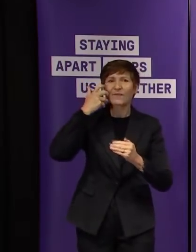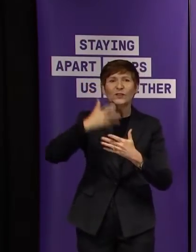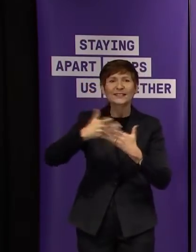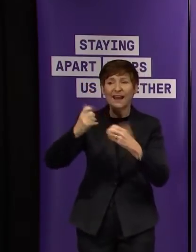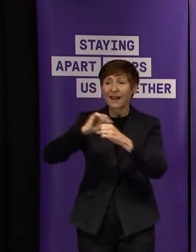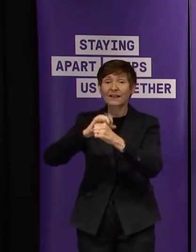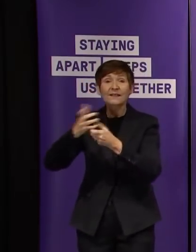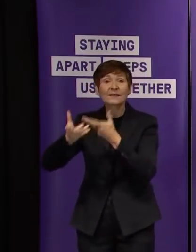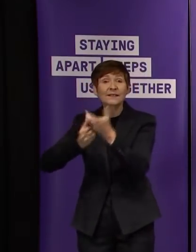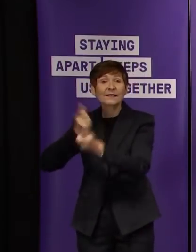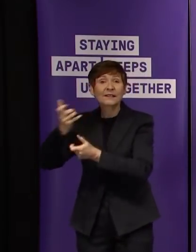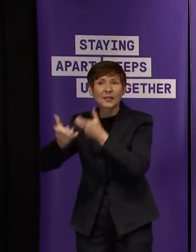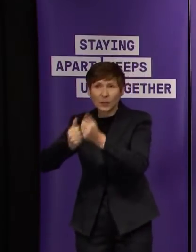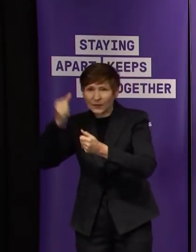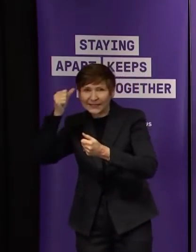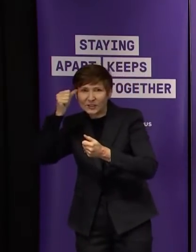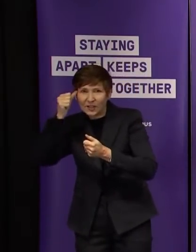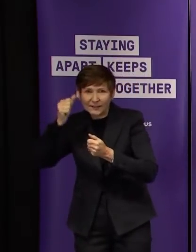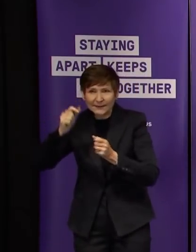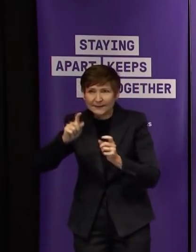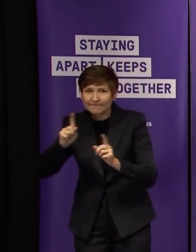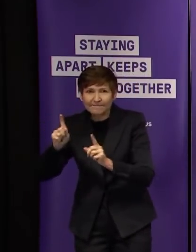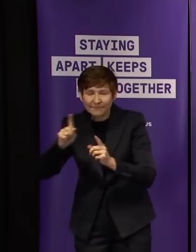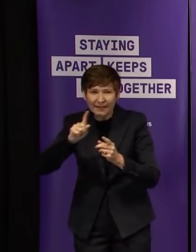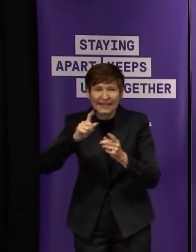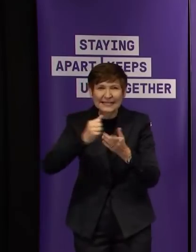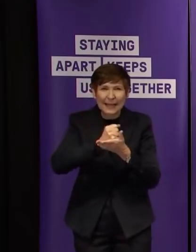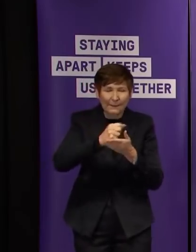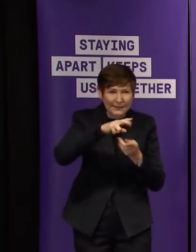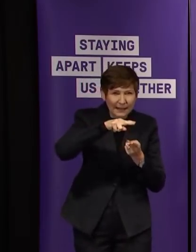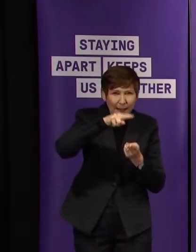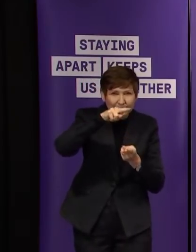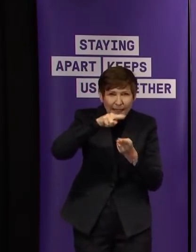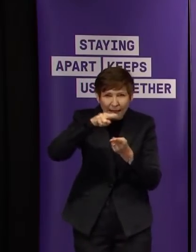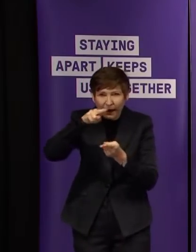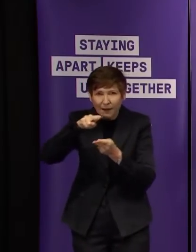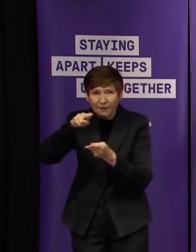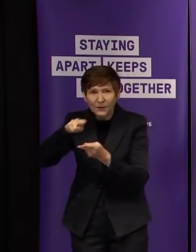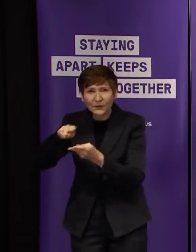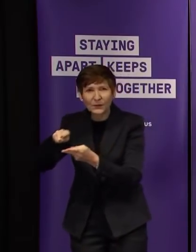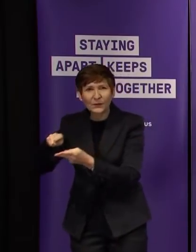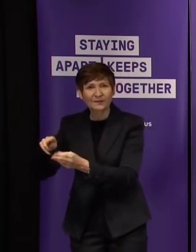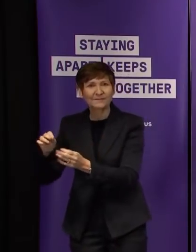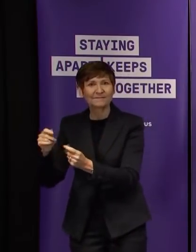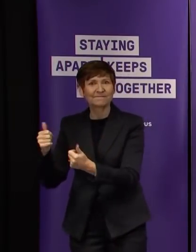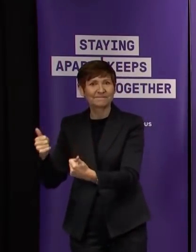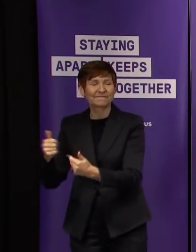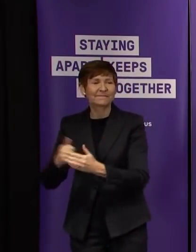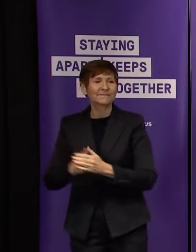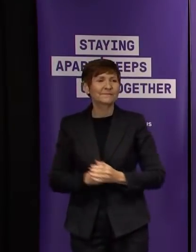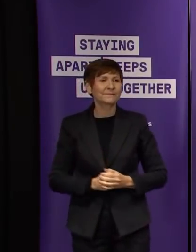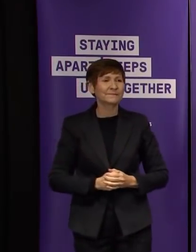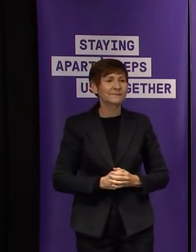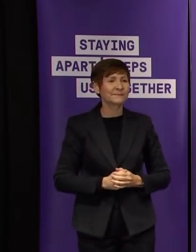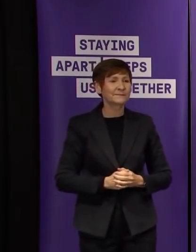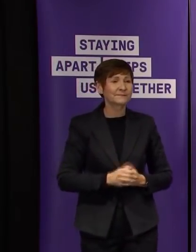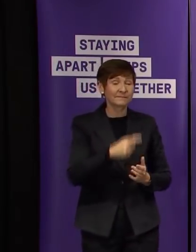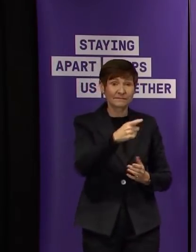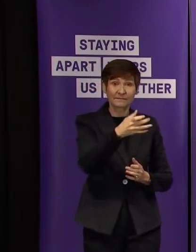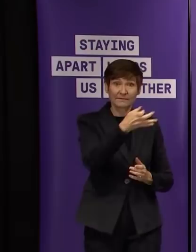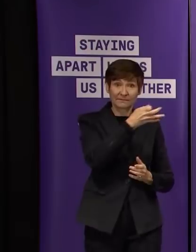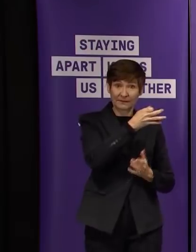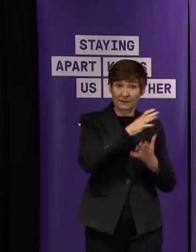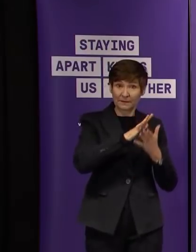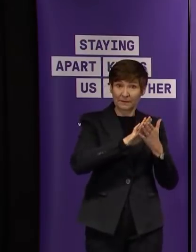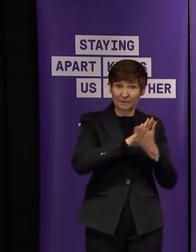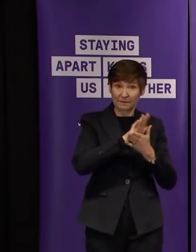given what's in this roadmap being the later of the threshold or the date, given your modelling, are you expecting that the date will be the